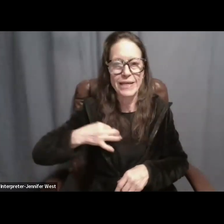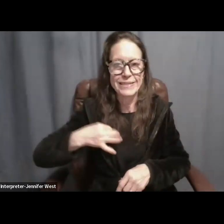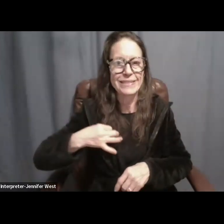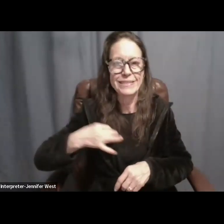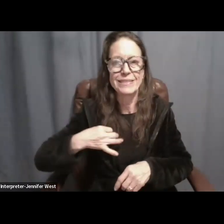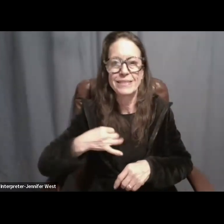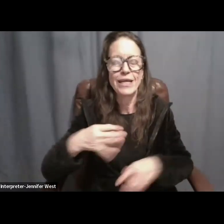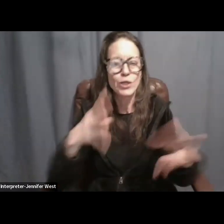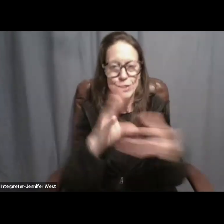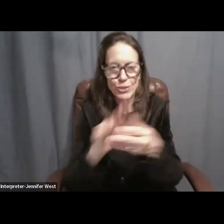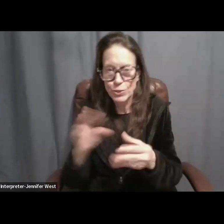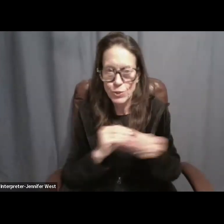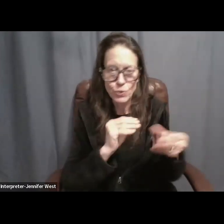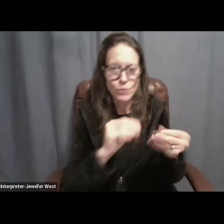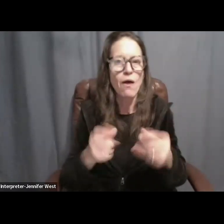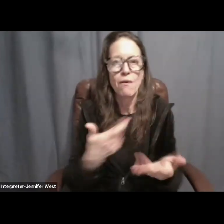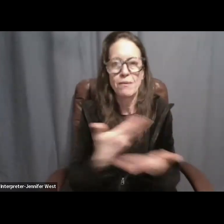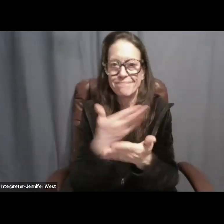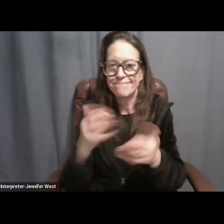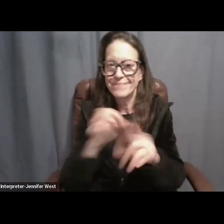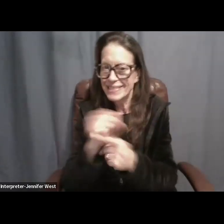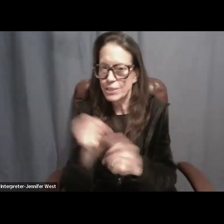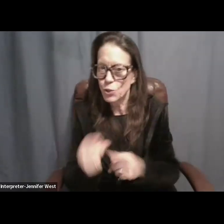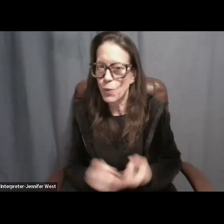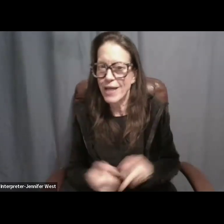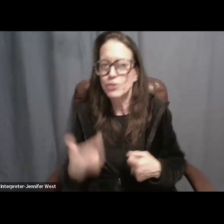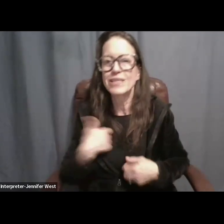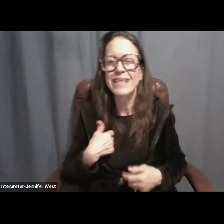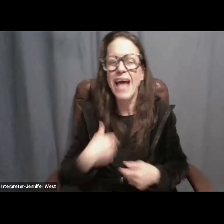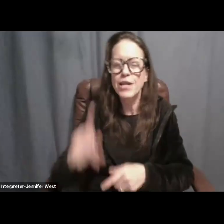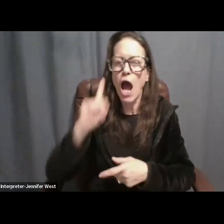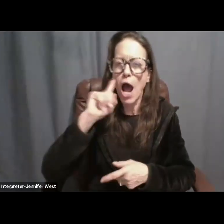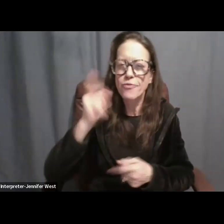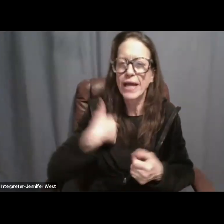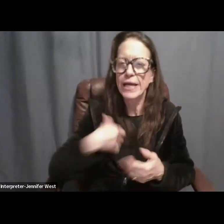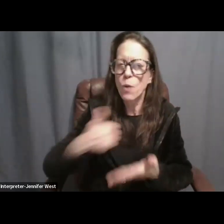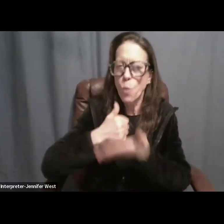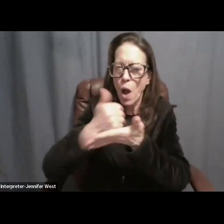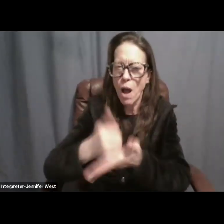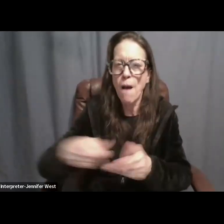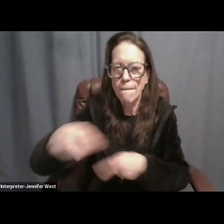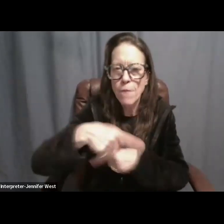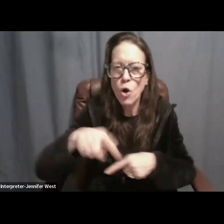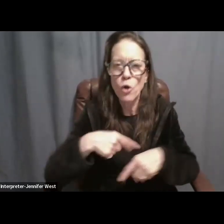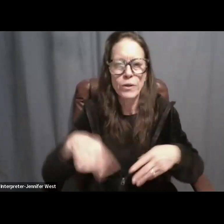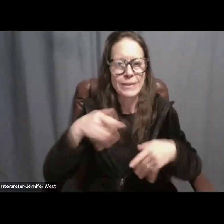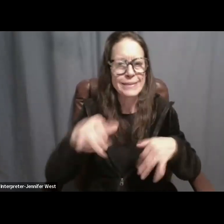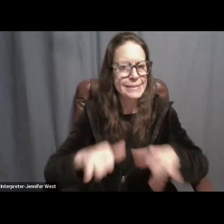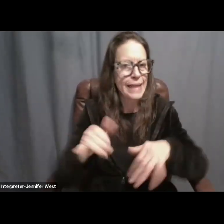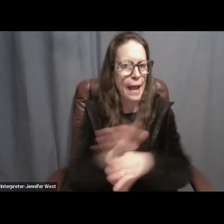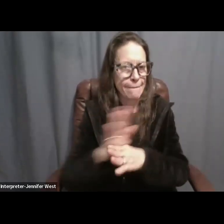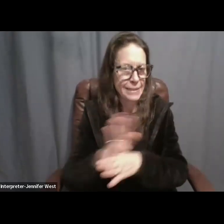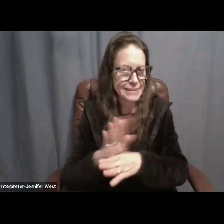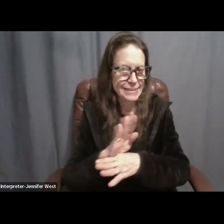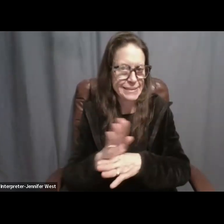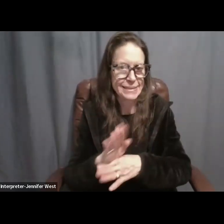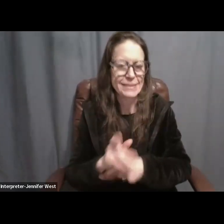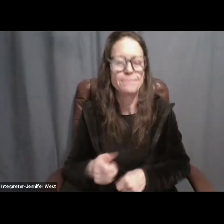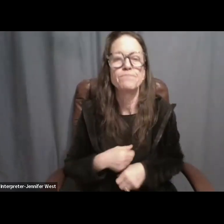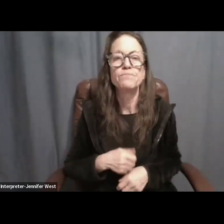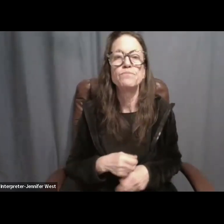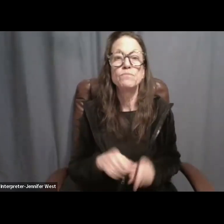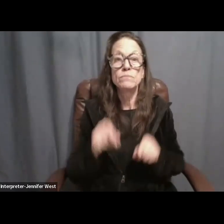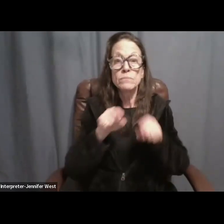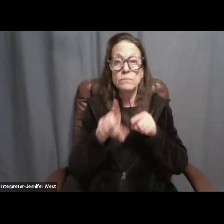my story, and I hope this was somewhat helpful. In terms of DDA has changed the